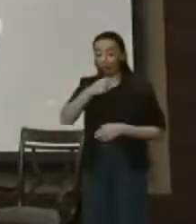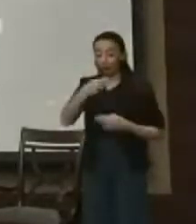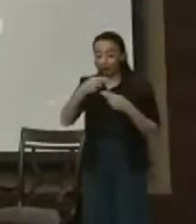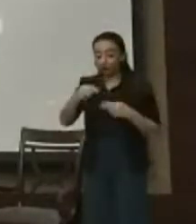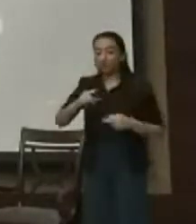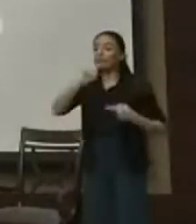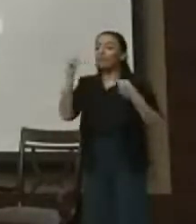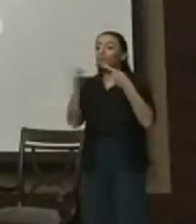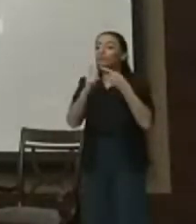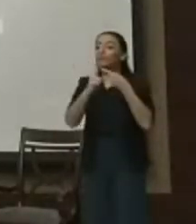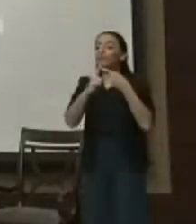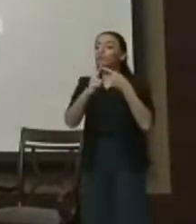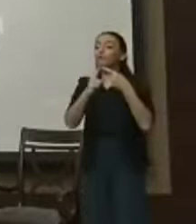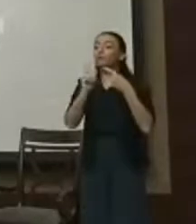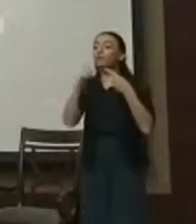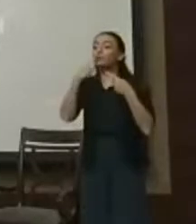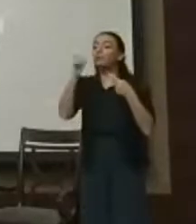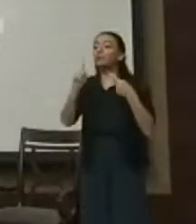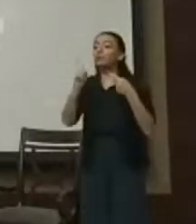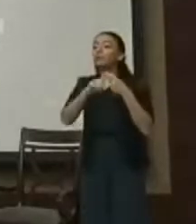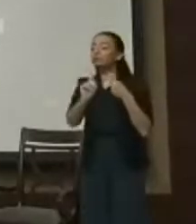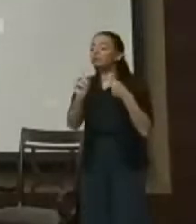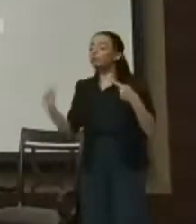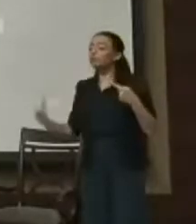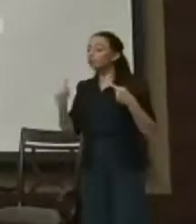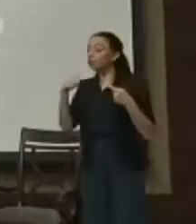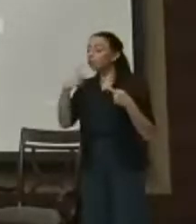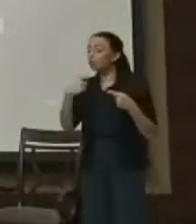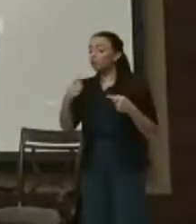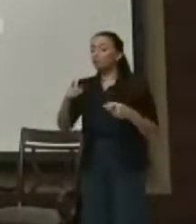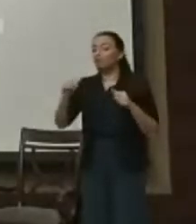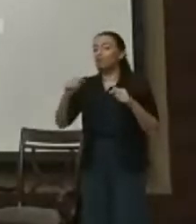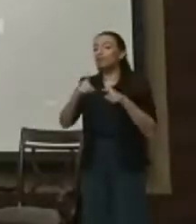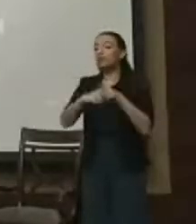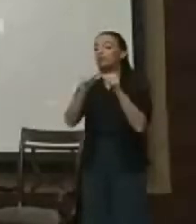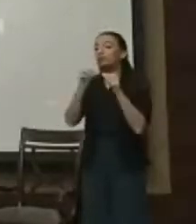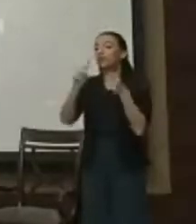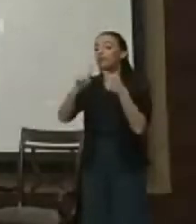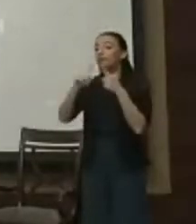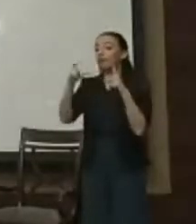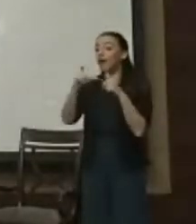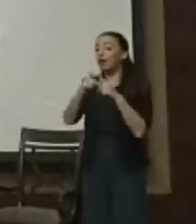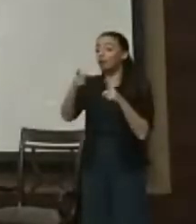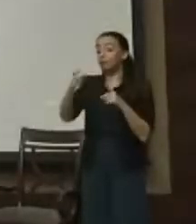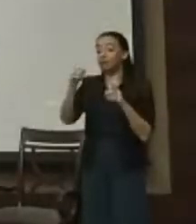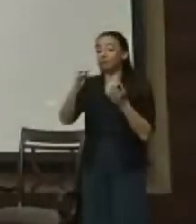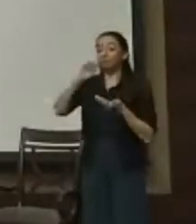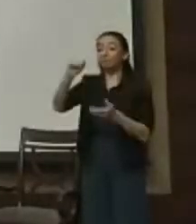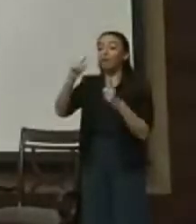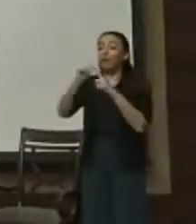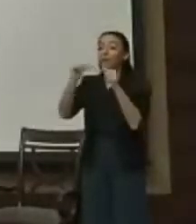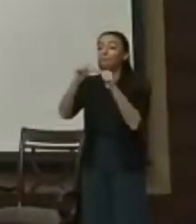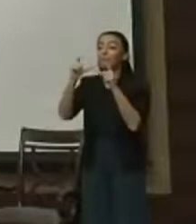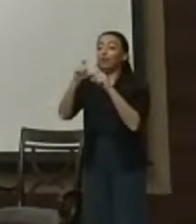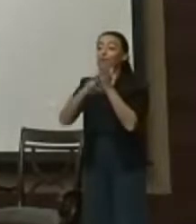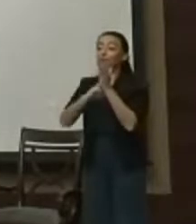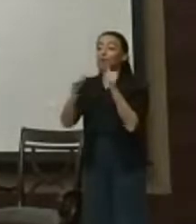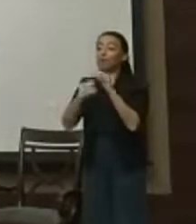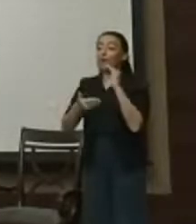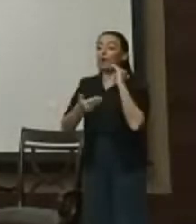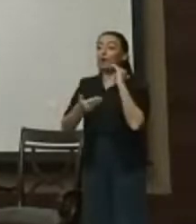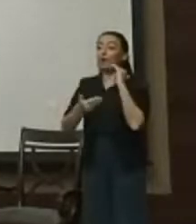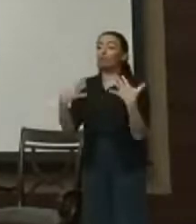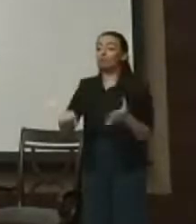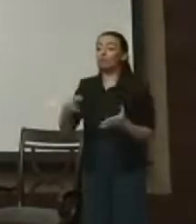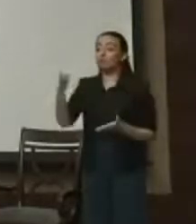The first panelist for this discussion, Padma Shri Javed Ahmed Tak. Javed Ahmed Tak was